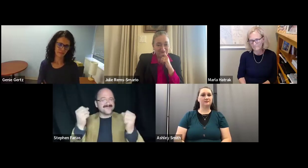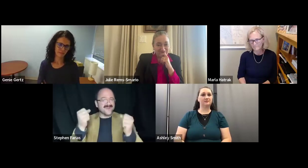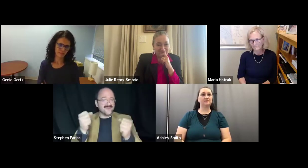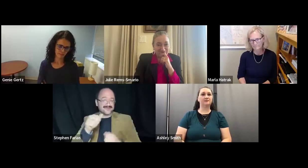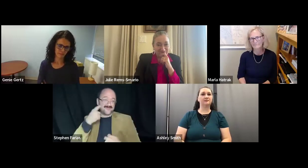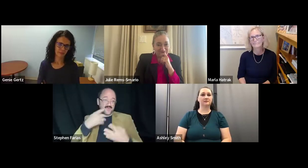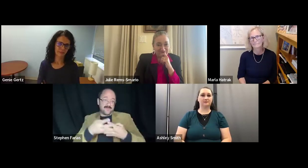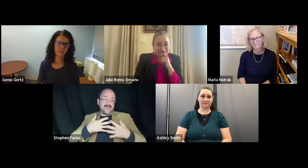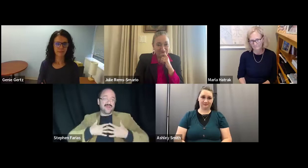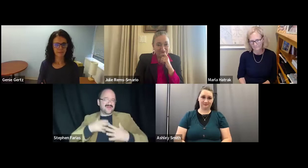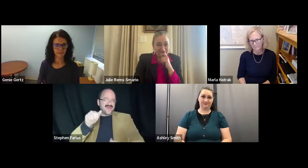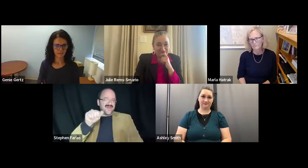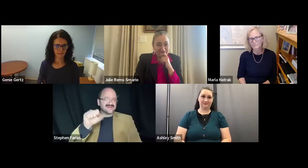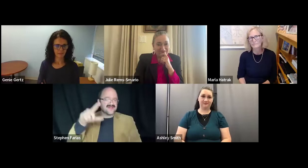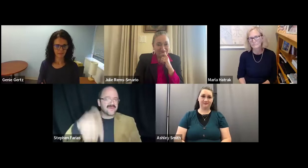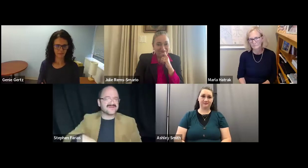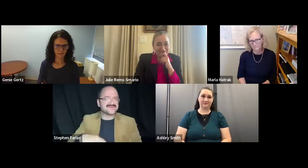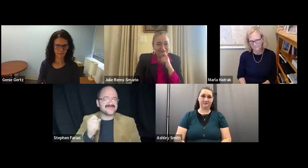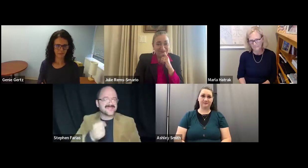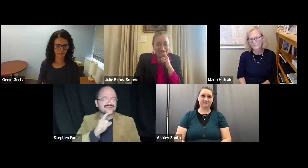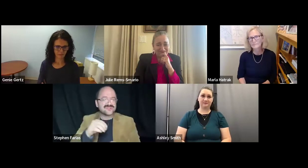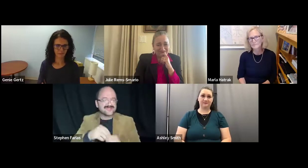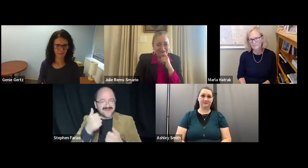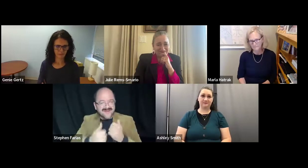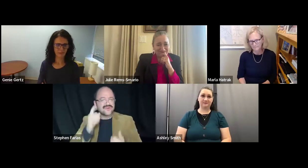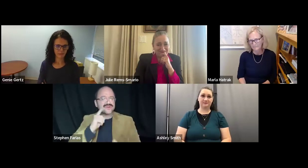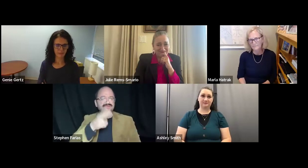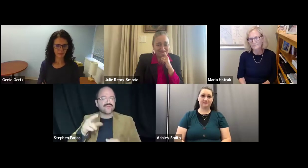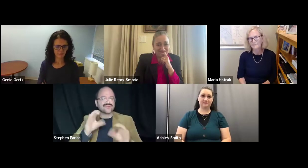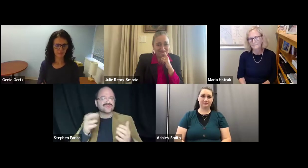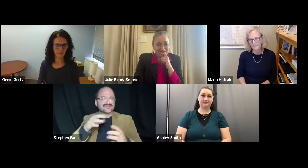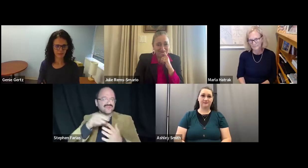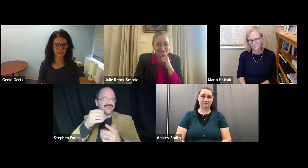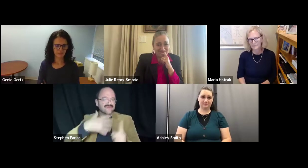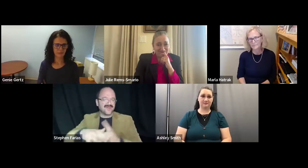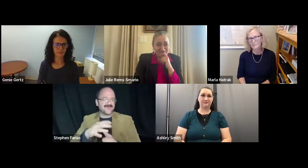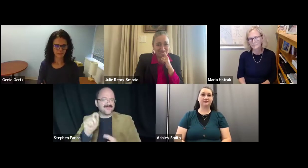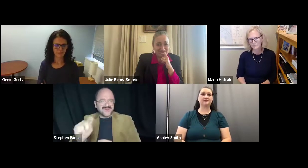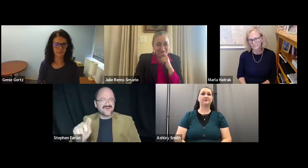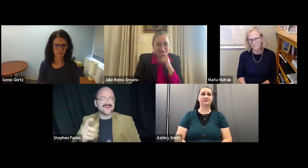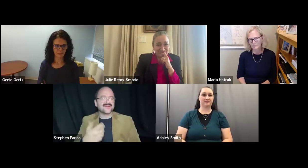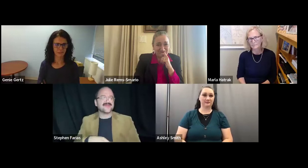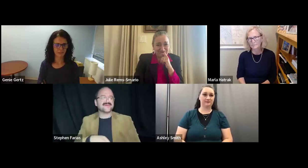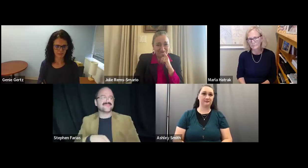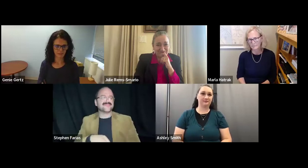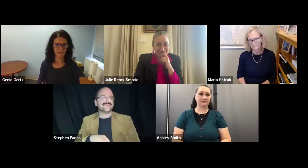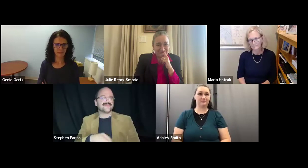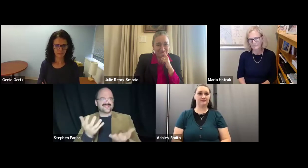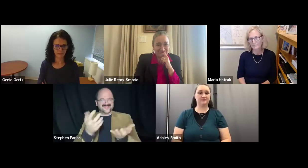learning environment has a rich amount of American Sign Language available to them. That is the